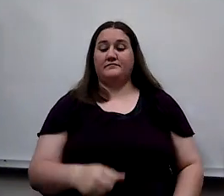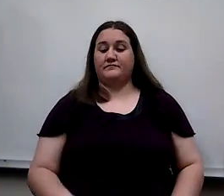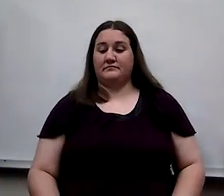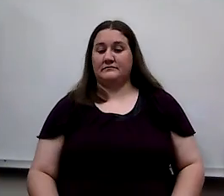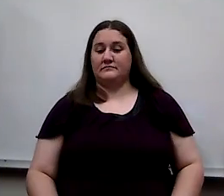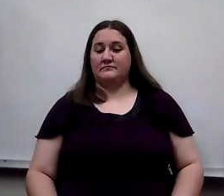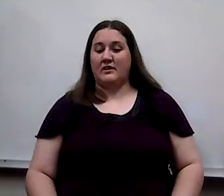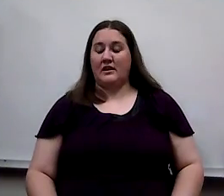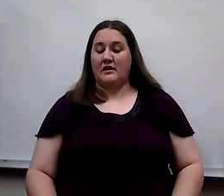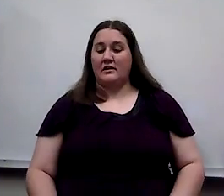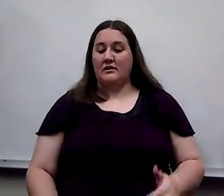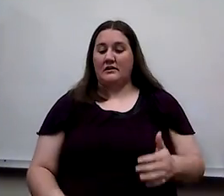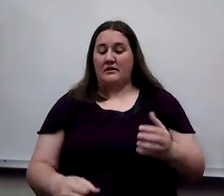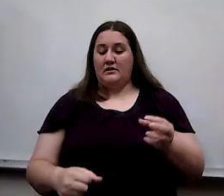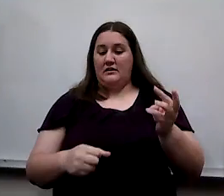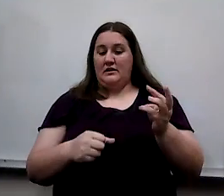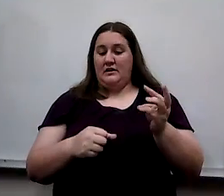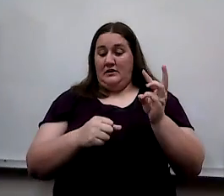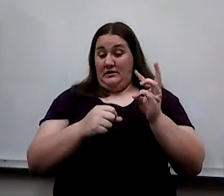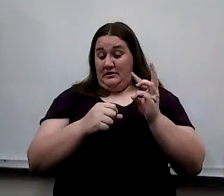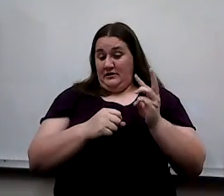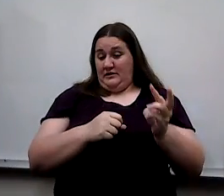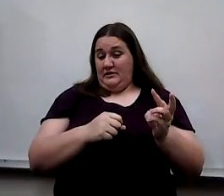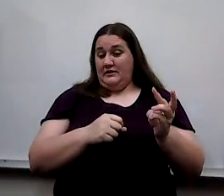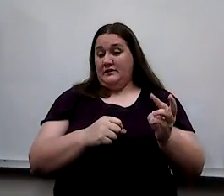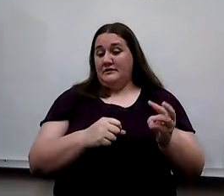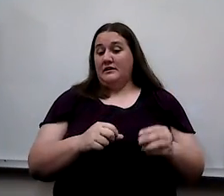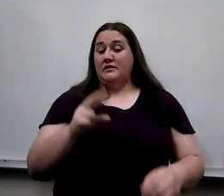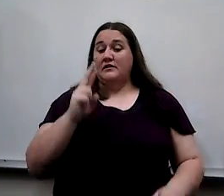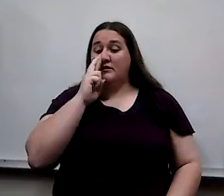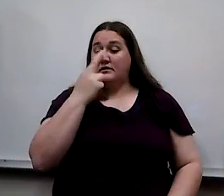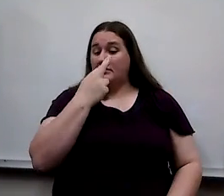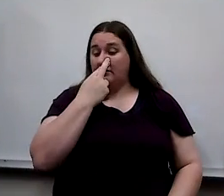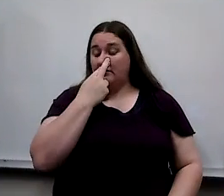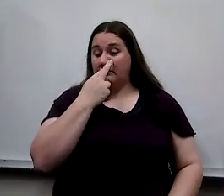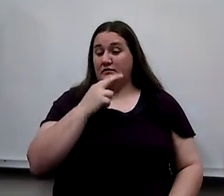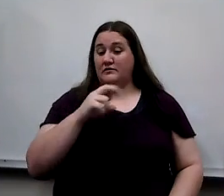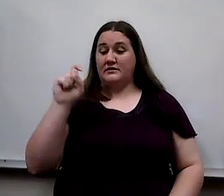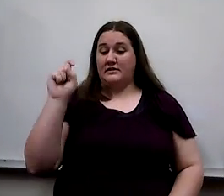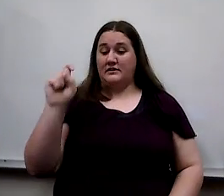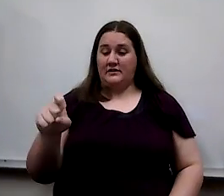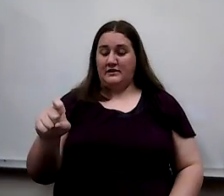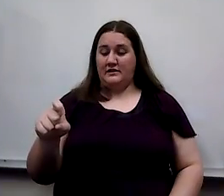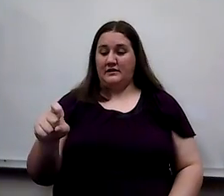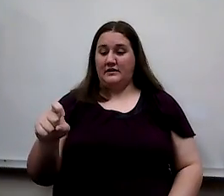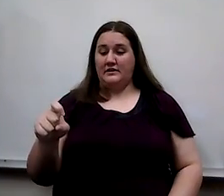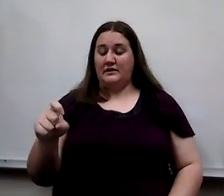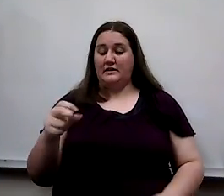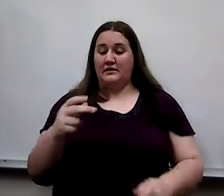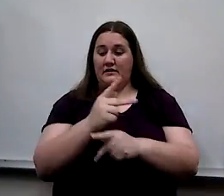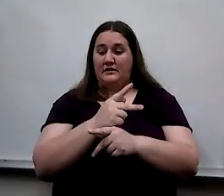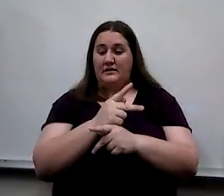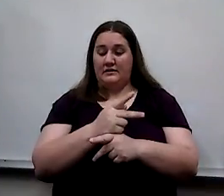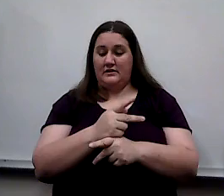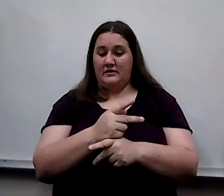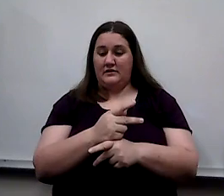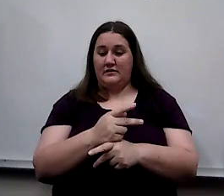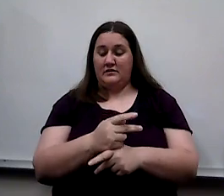anyone. Number 6, rose bushes require care prior to the winter to protect them against